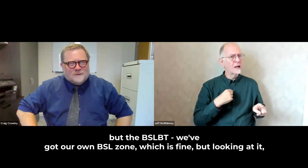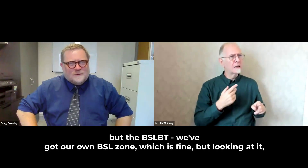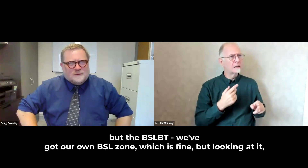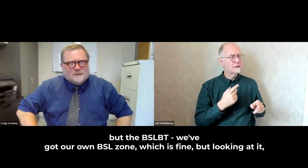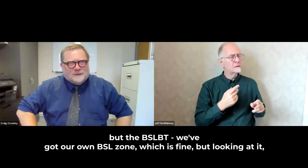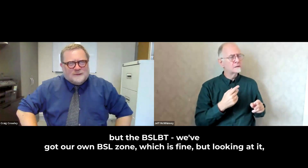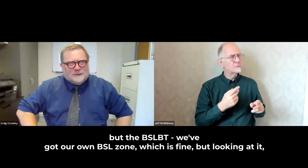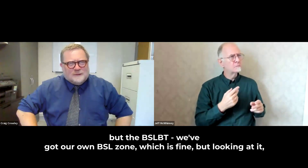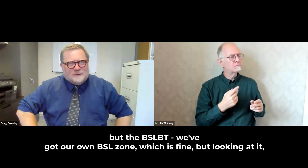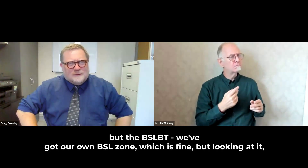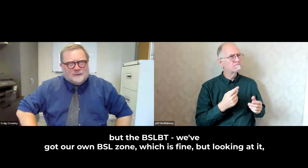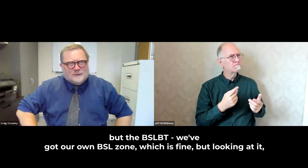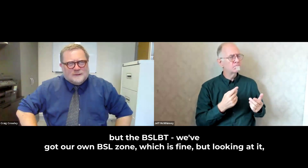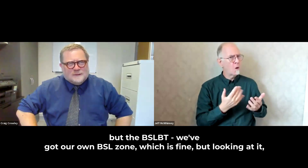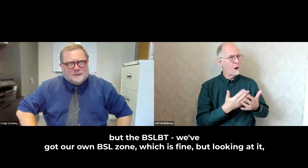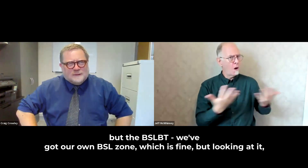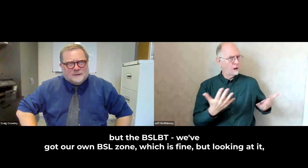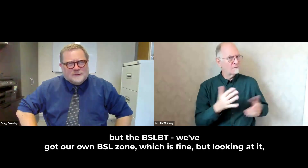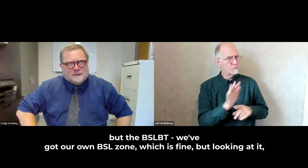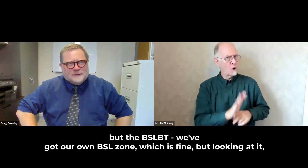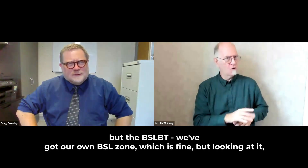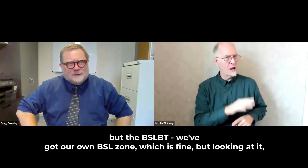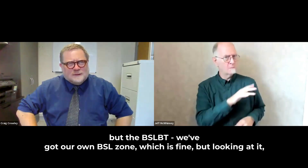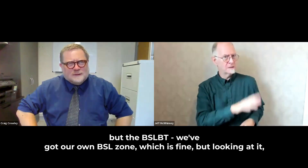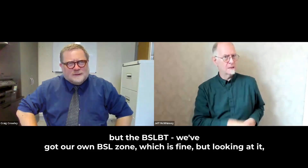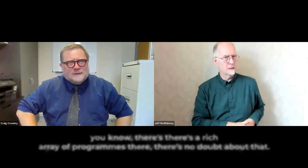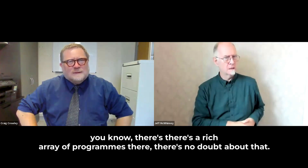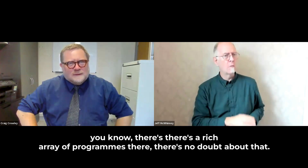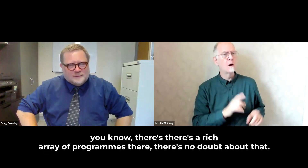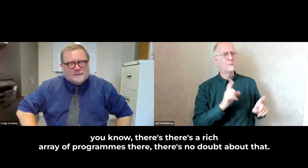is fine. But looking at it,